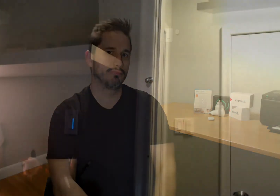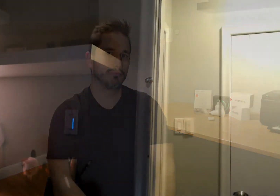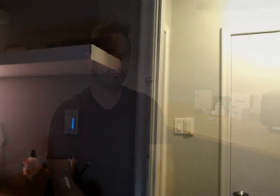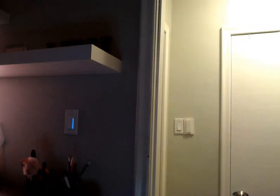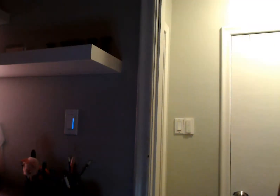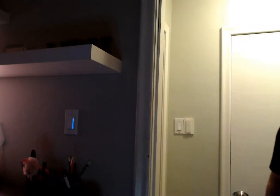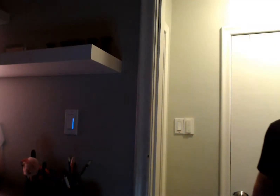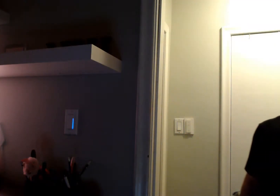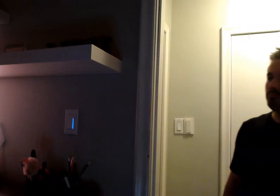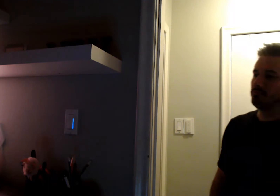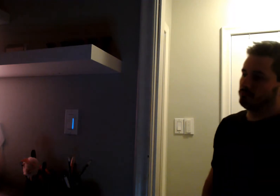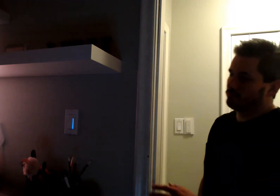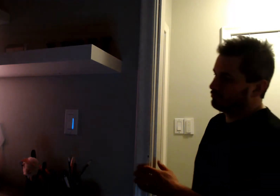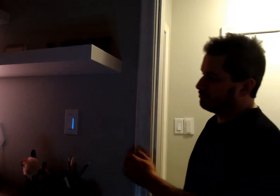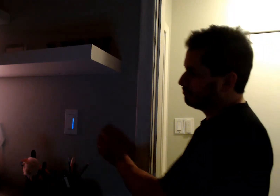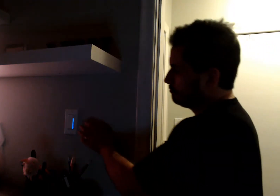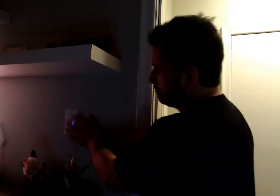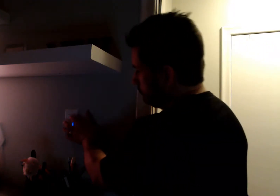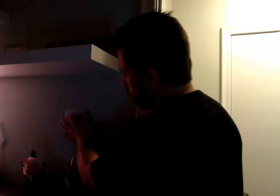how my daughter uses it in her room.